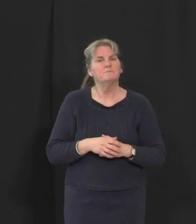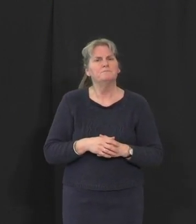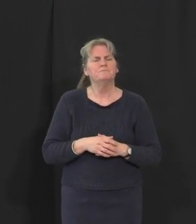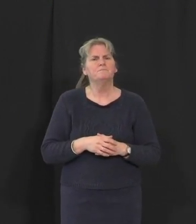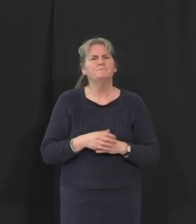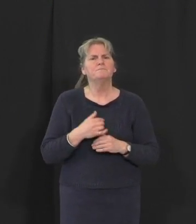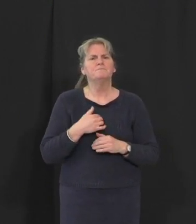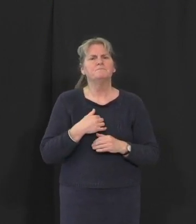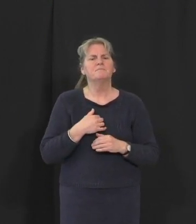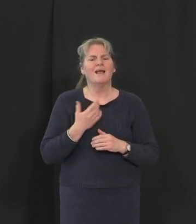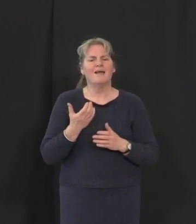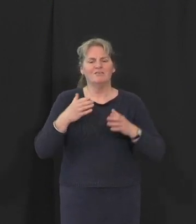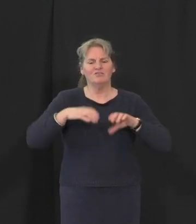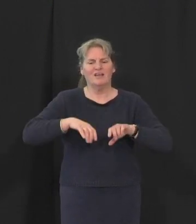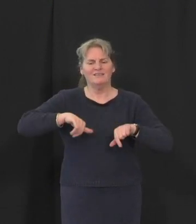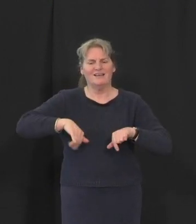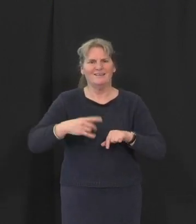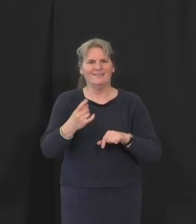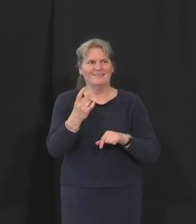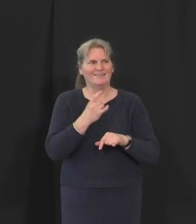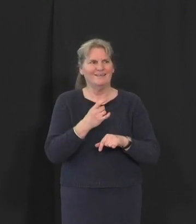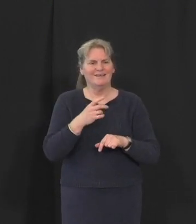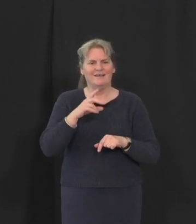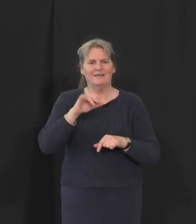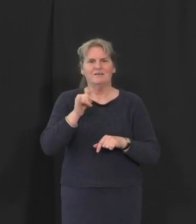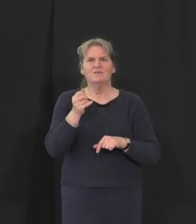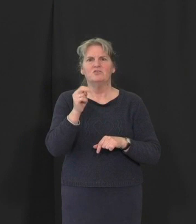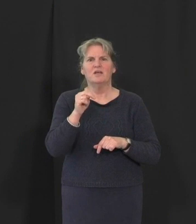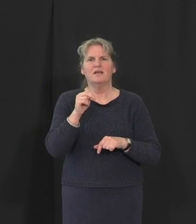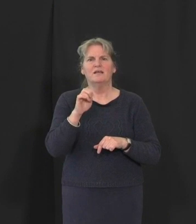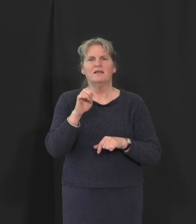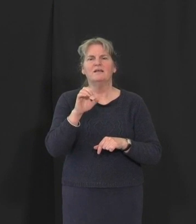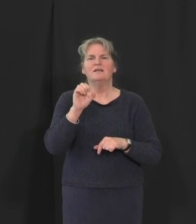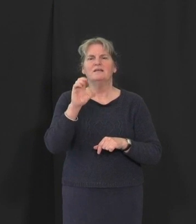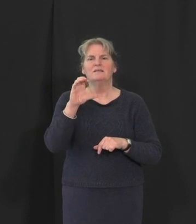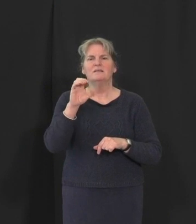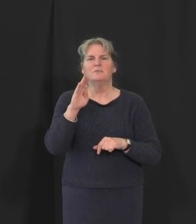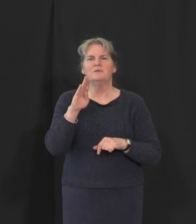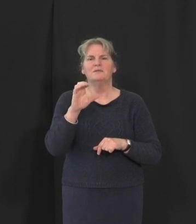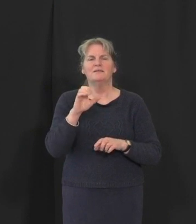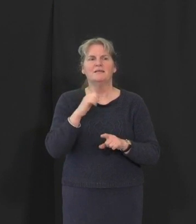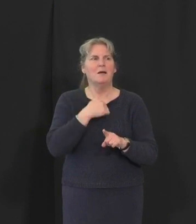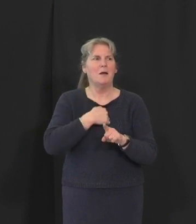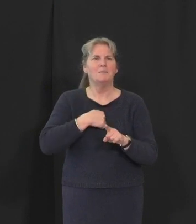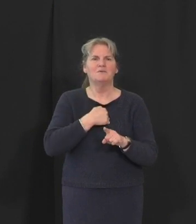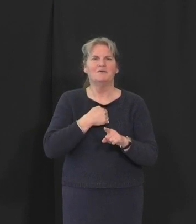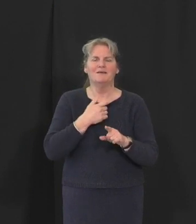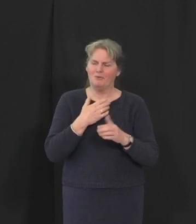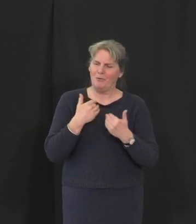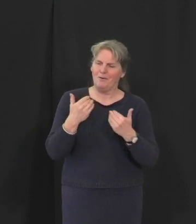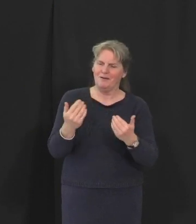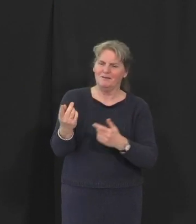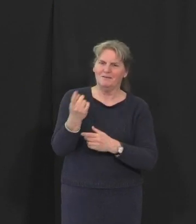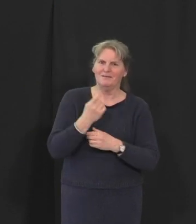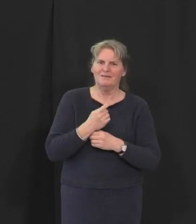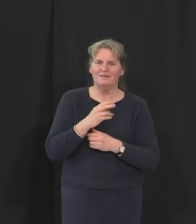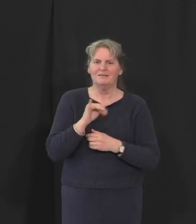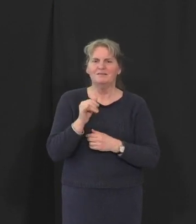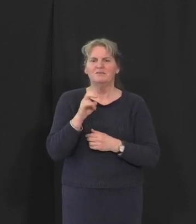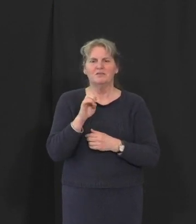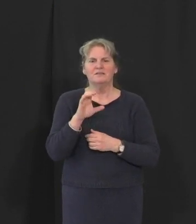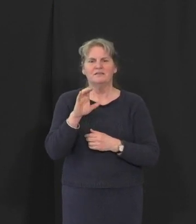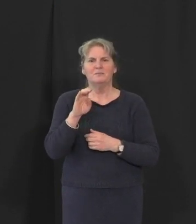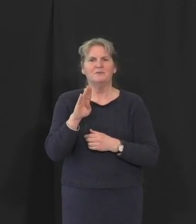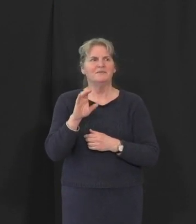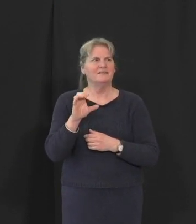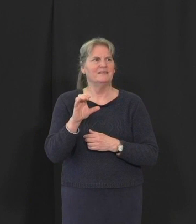I haven't had a chance to ask a question yet, Pat. It's Jane from CBC. Oh, Jane, I'm sorry. Please go ahead. It's Jane from